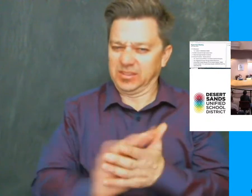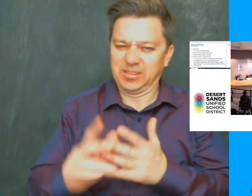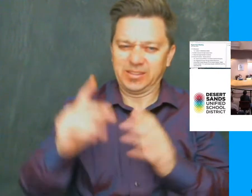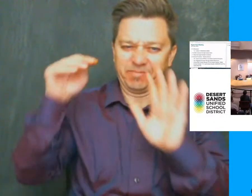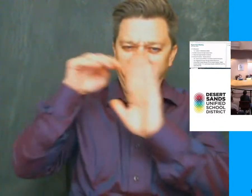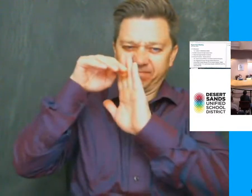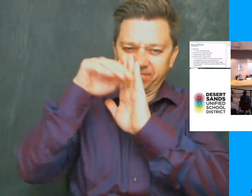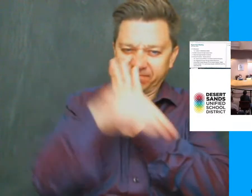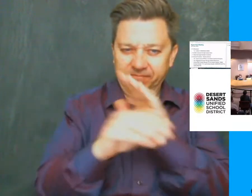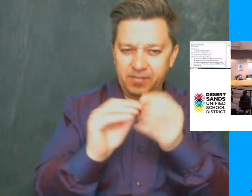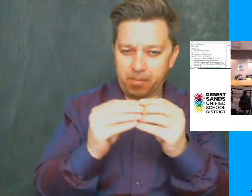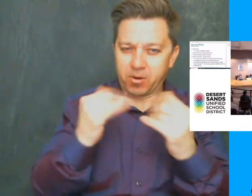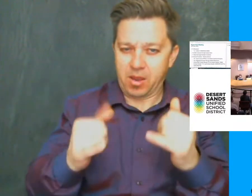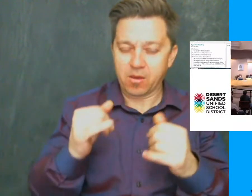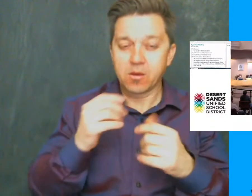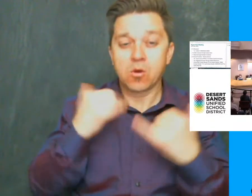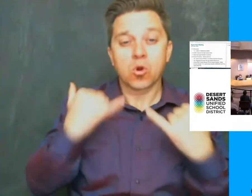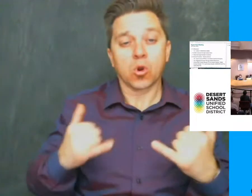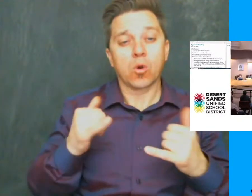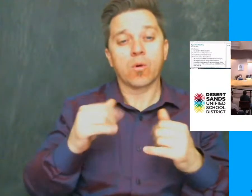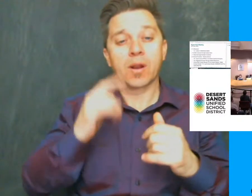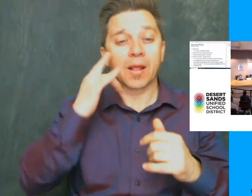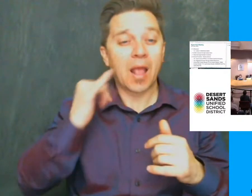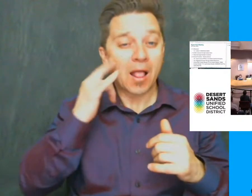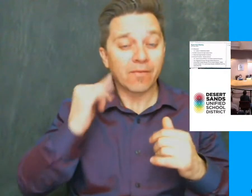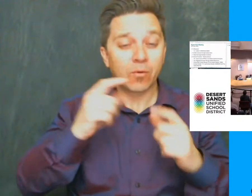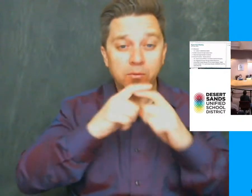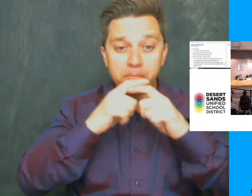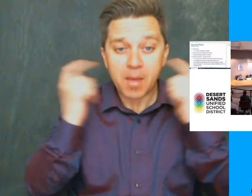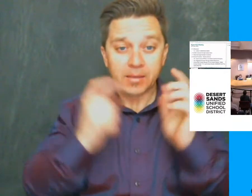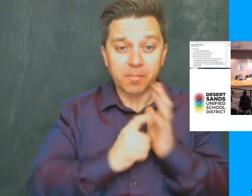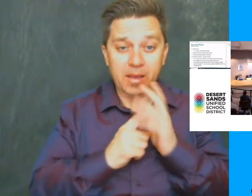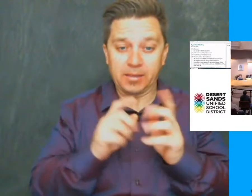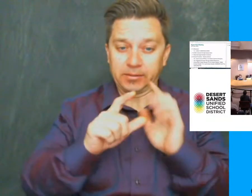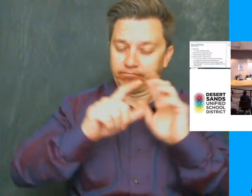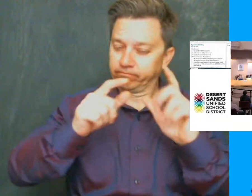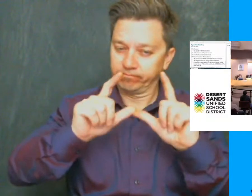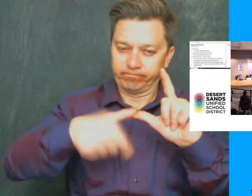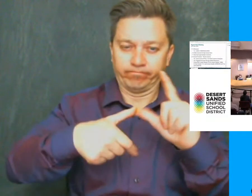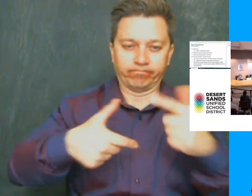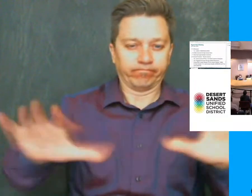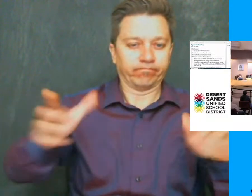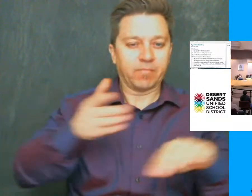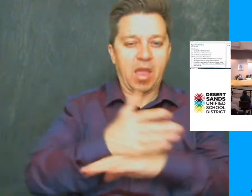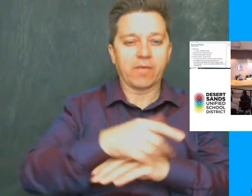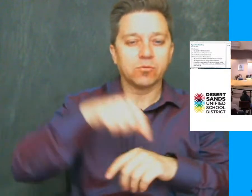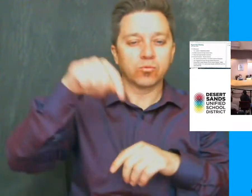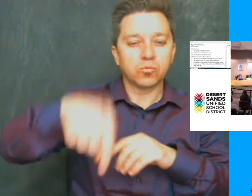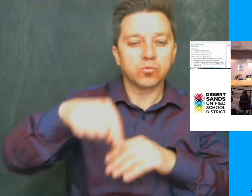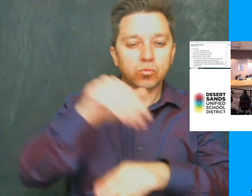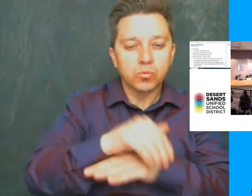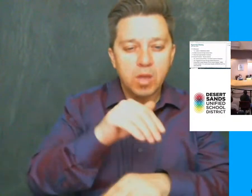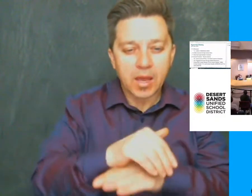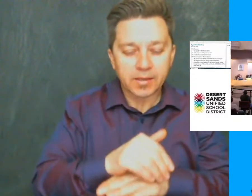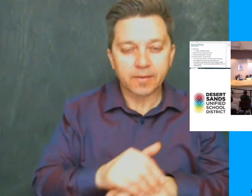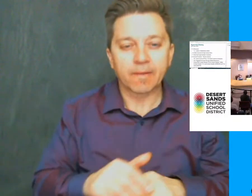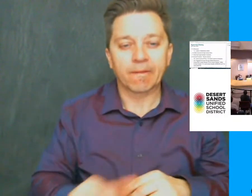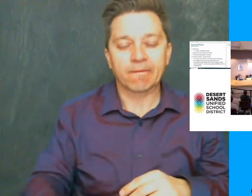As you know, the current mask mandate for California expires at midnight tonight. However, the mask...